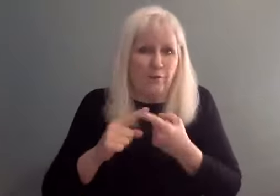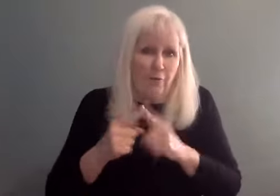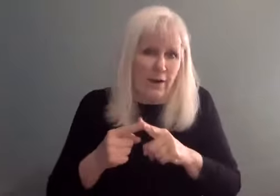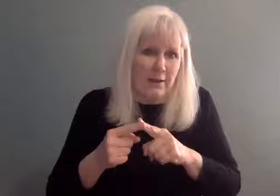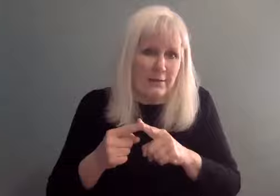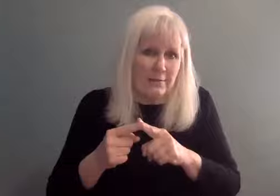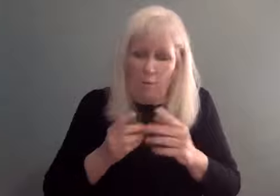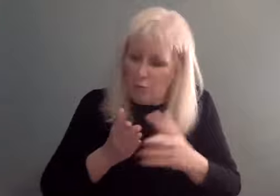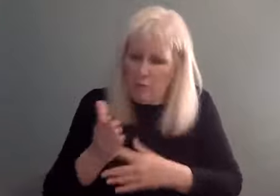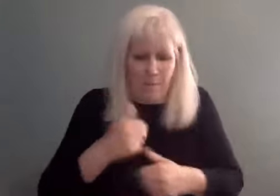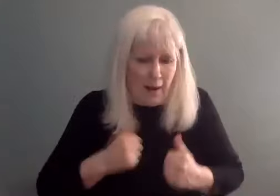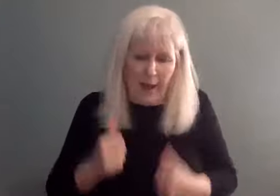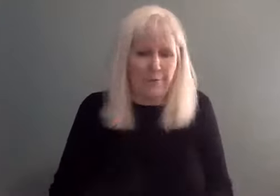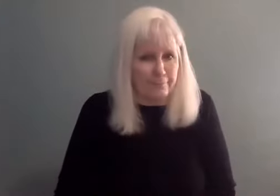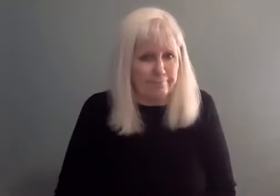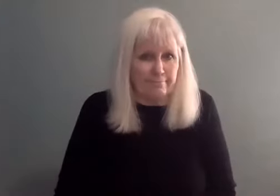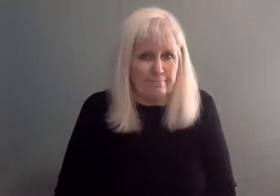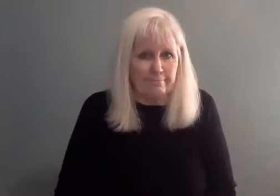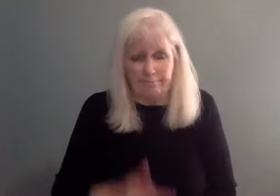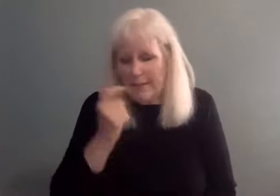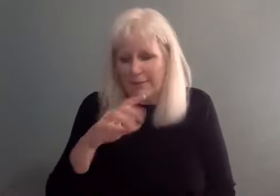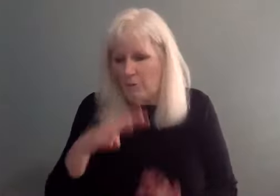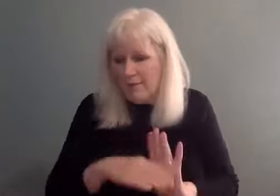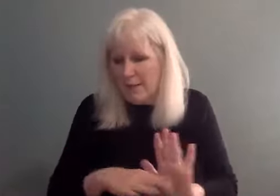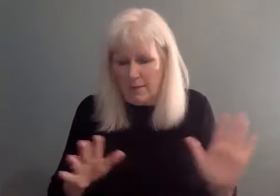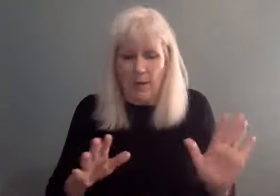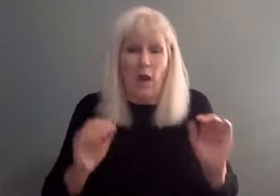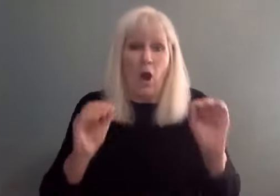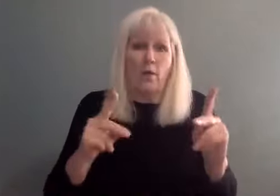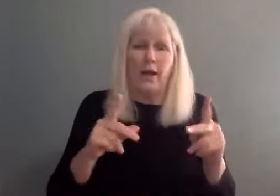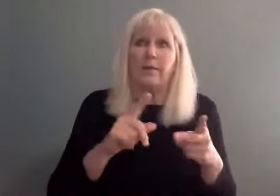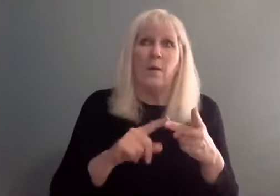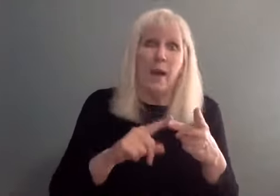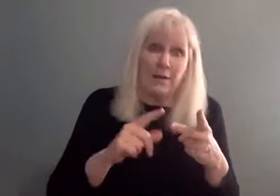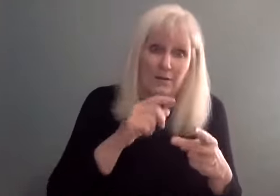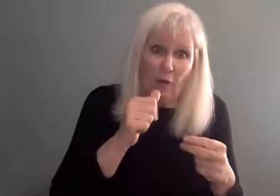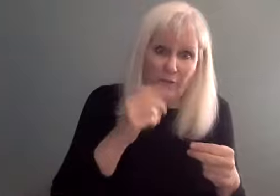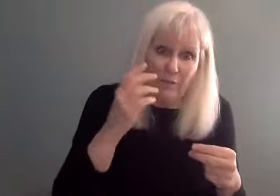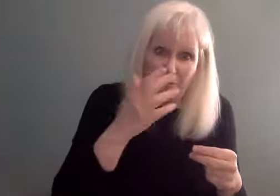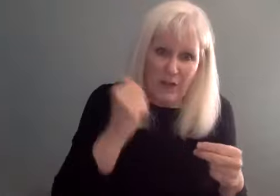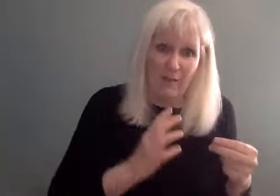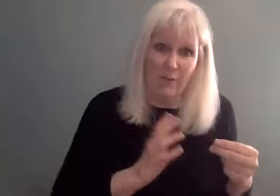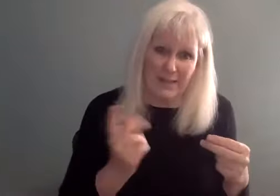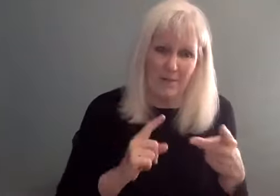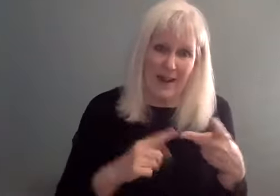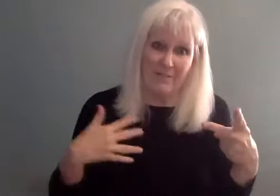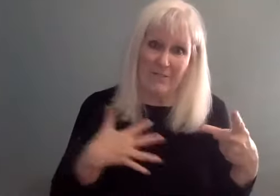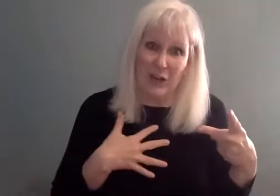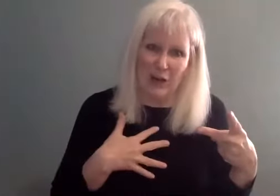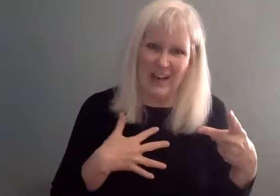life. Okay, how about fear? Yeah. Not just that, I was afraid to fly too. I was afraid